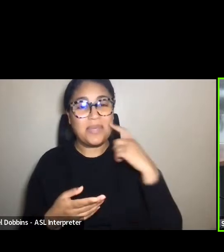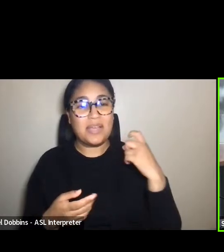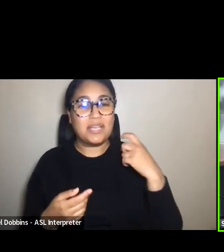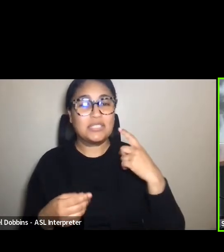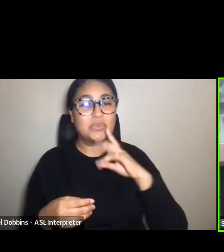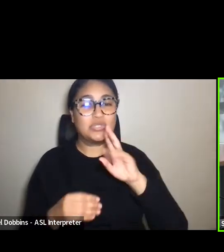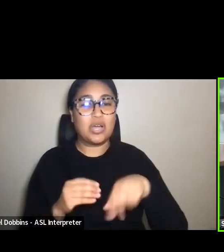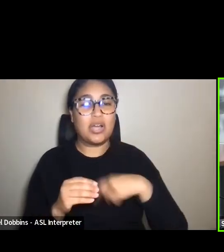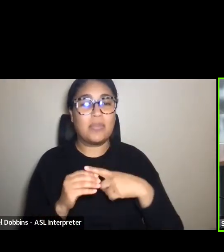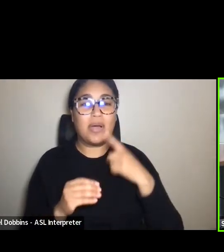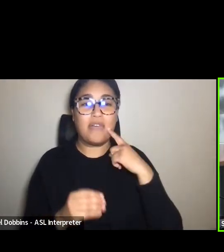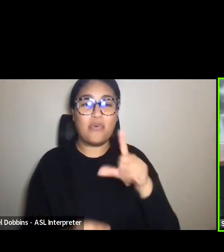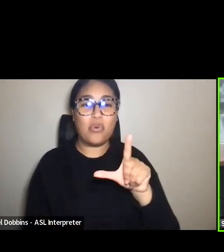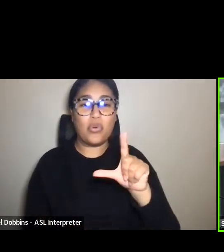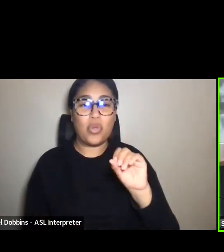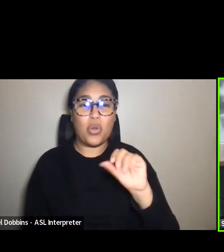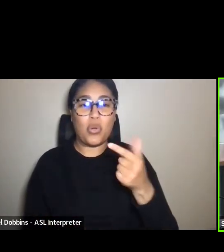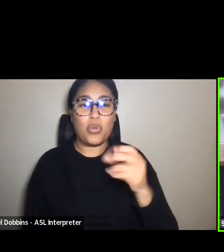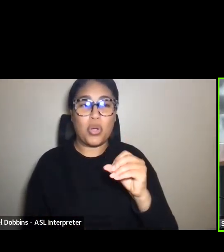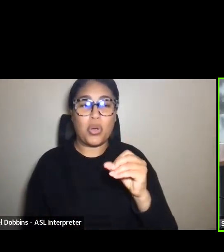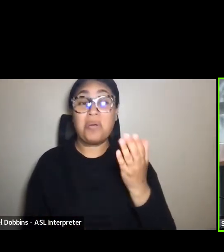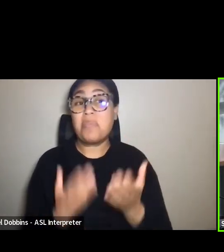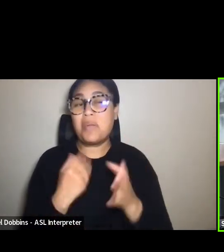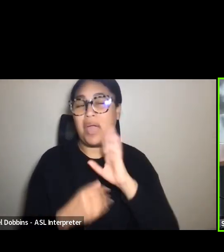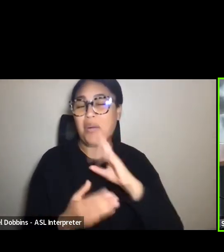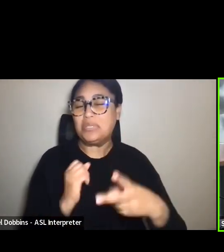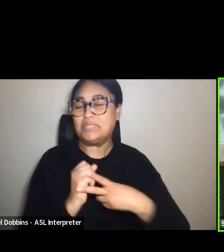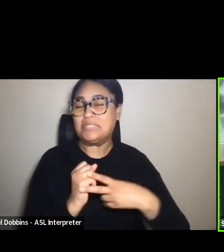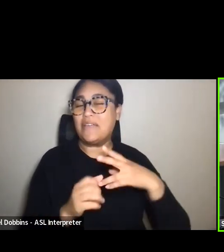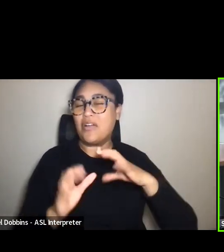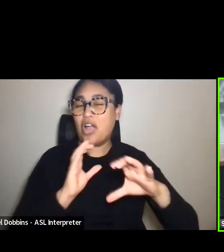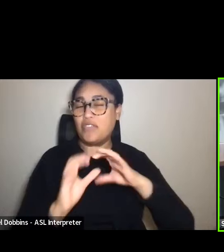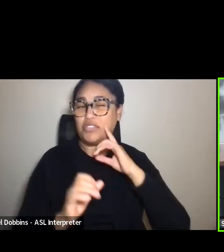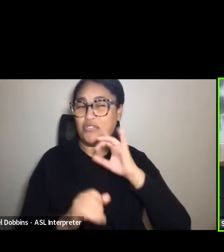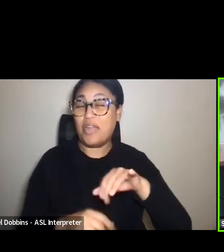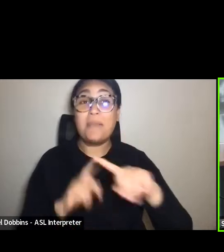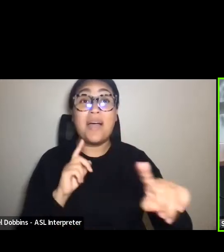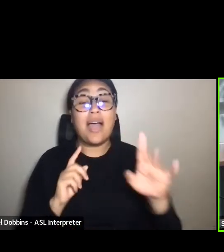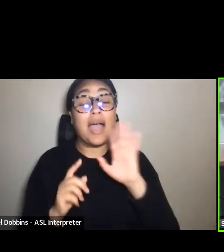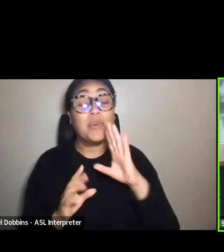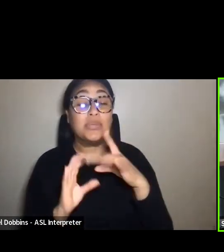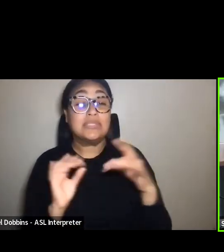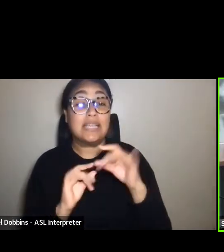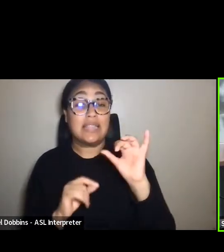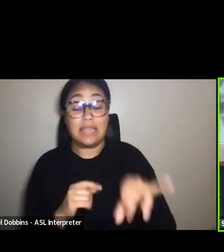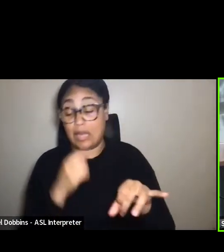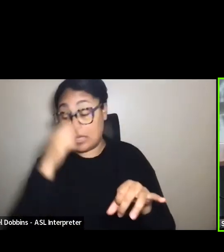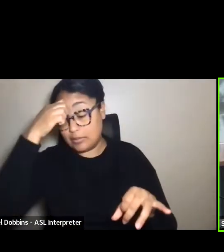I'll save it for that. But I'll just say this.